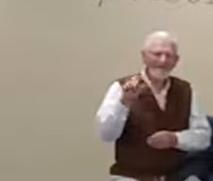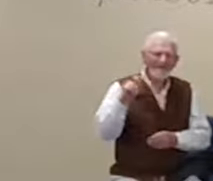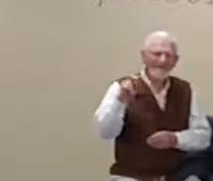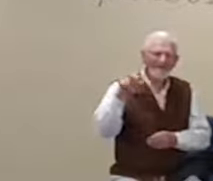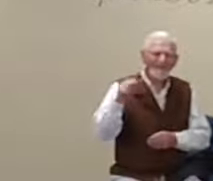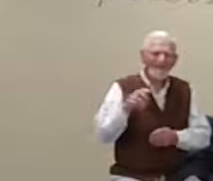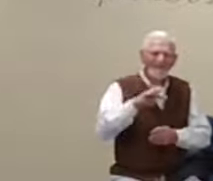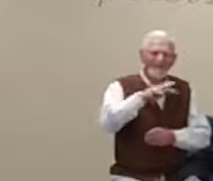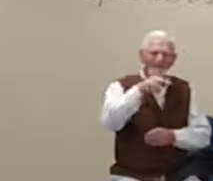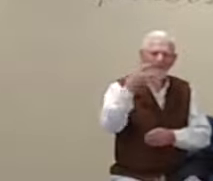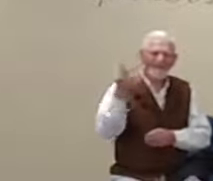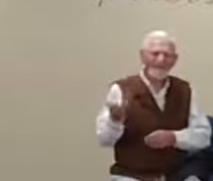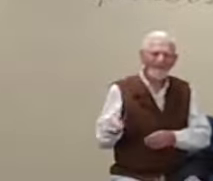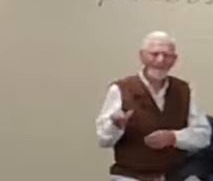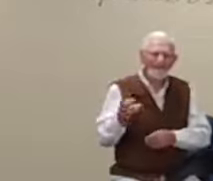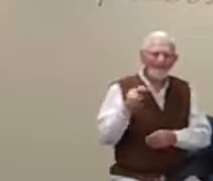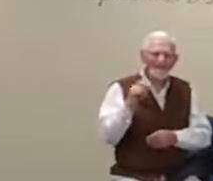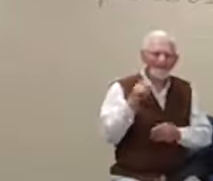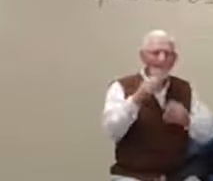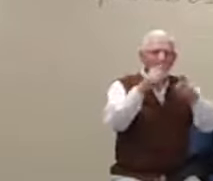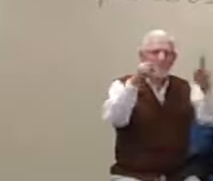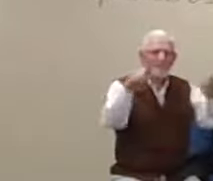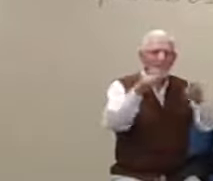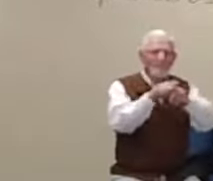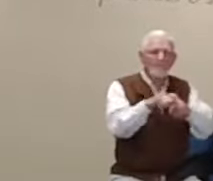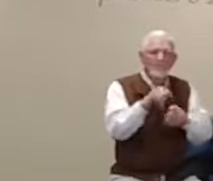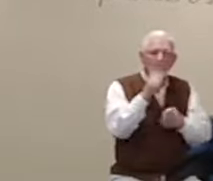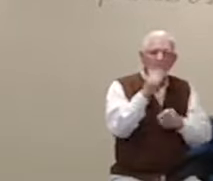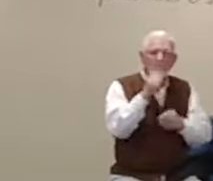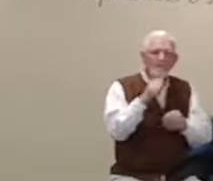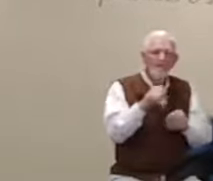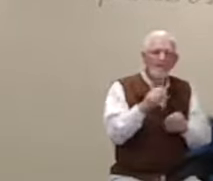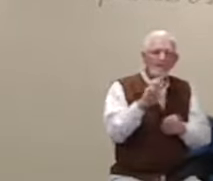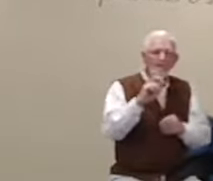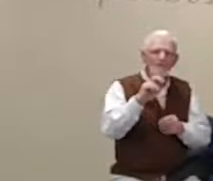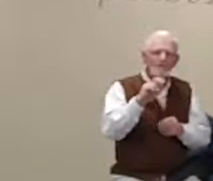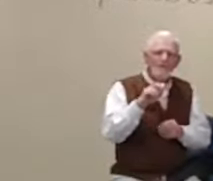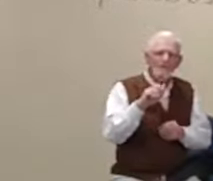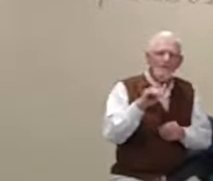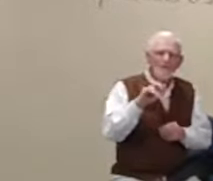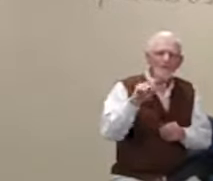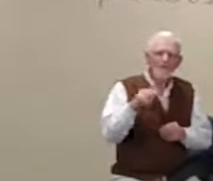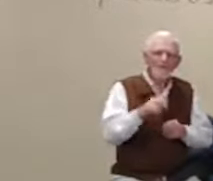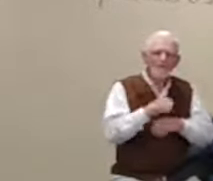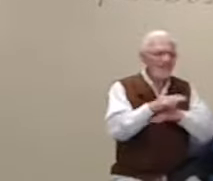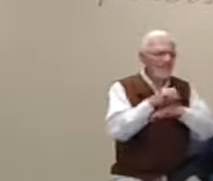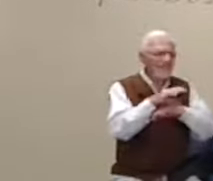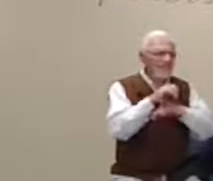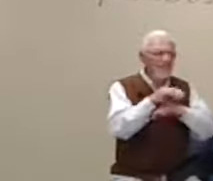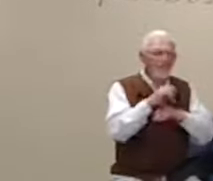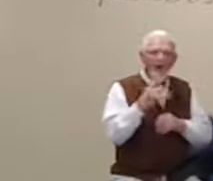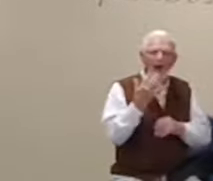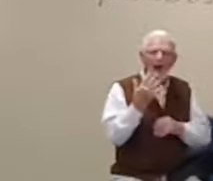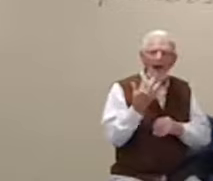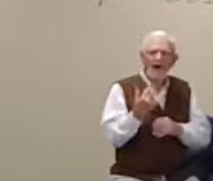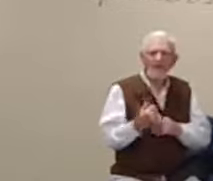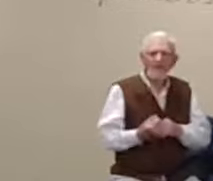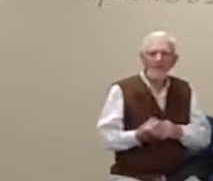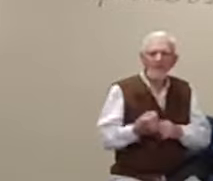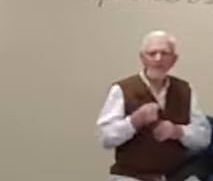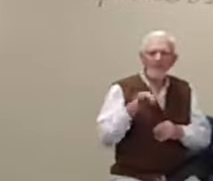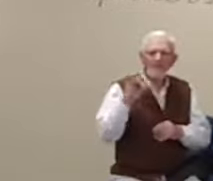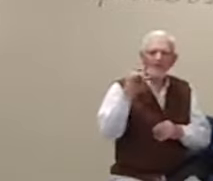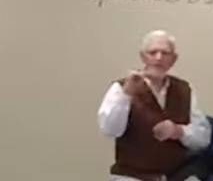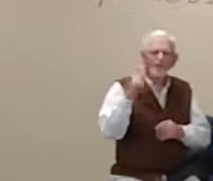no billboards. There's no private companies, no advertisements. There was no color. It was